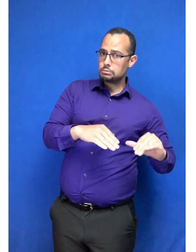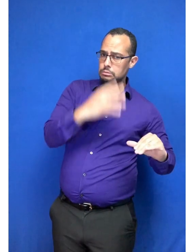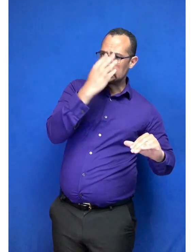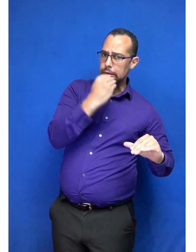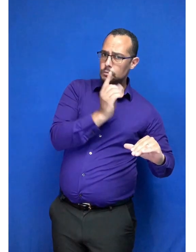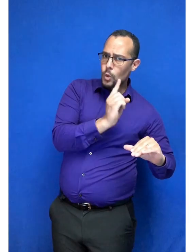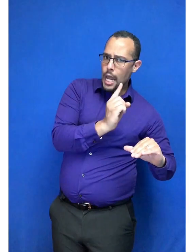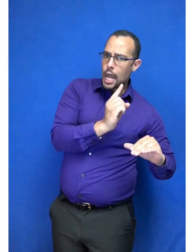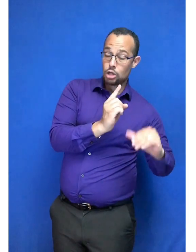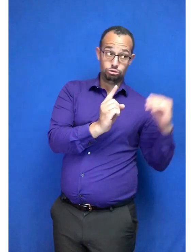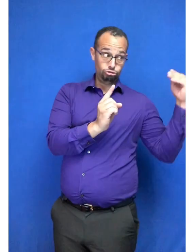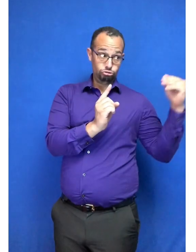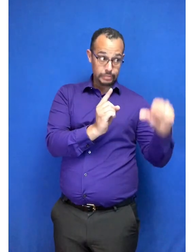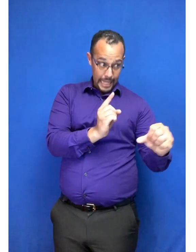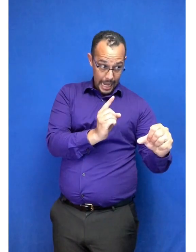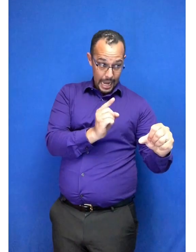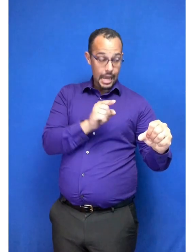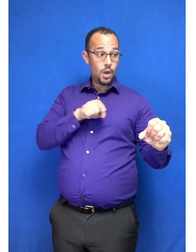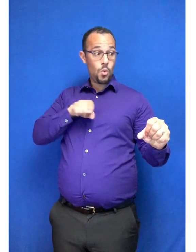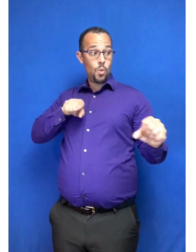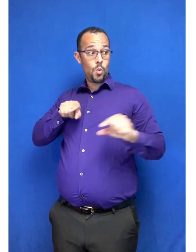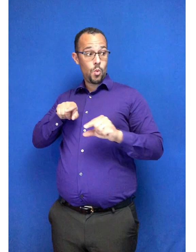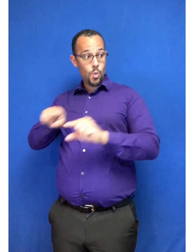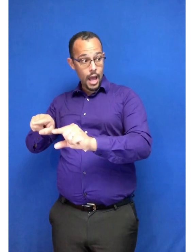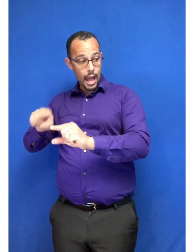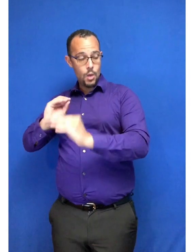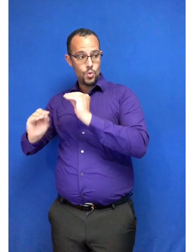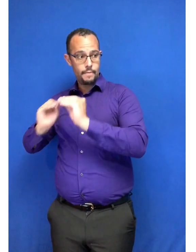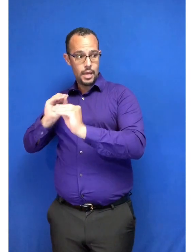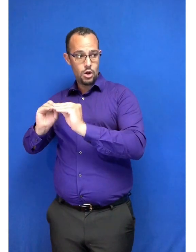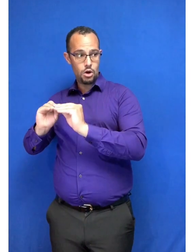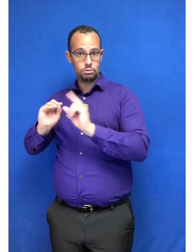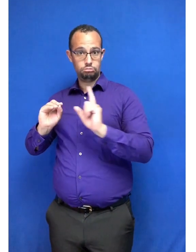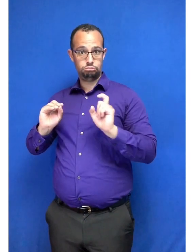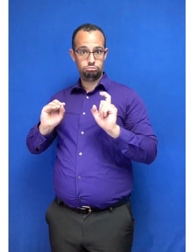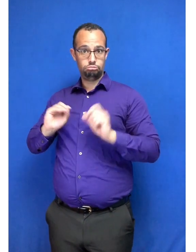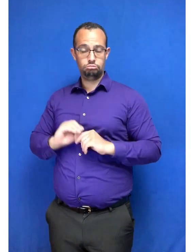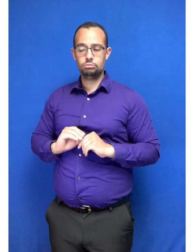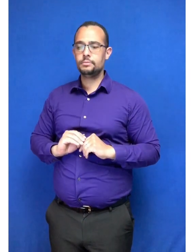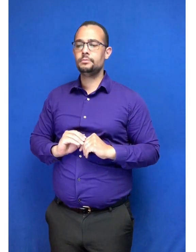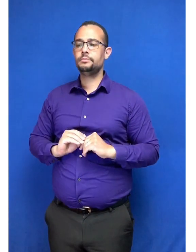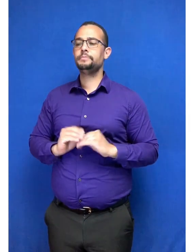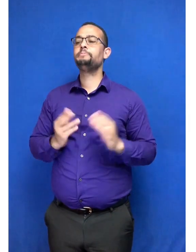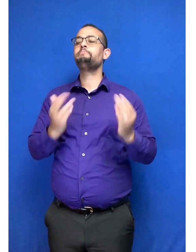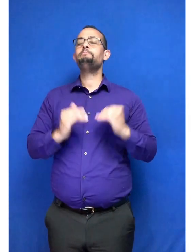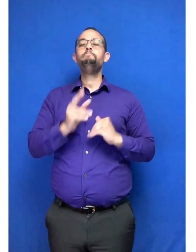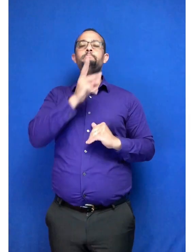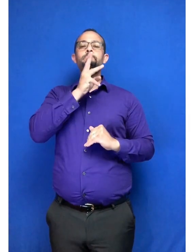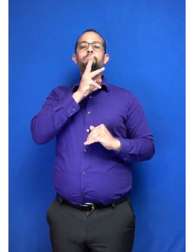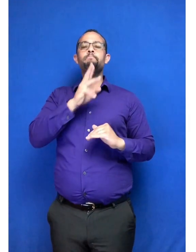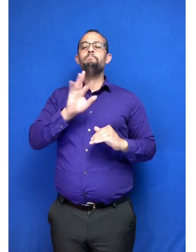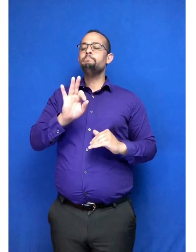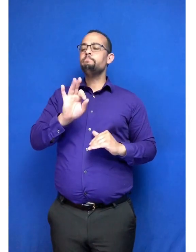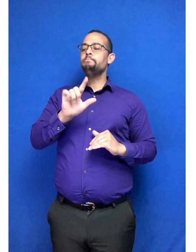repaired? These are conversations to have now. Do you have flood insurance? Typically, this is a separate